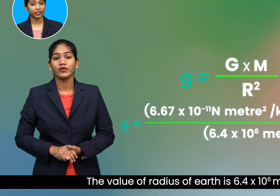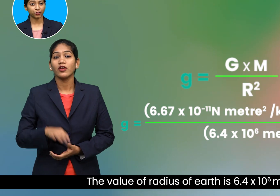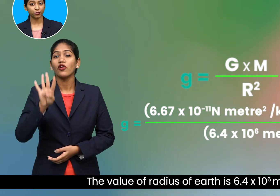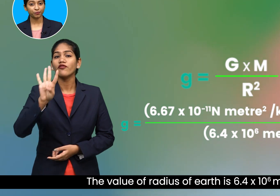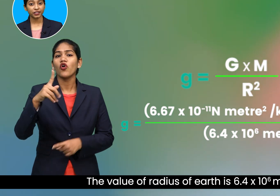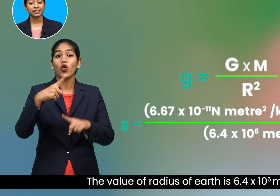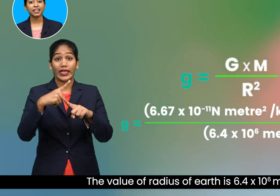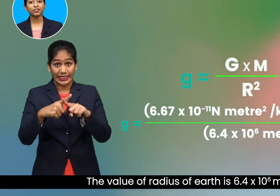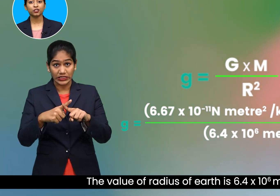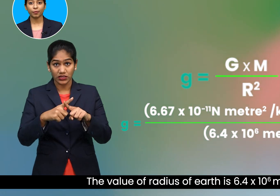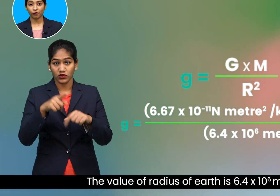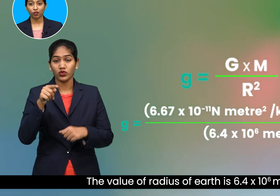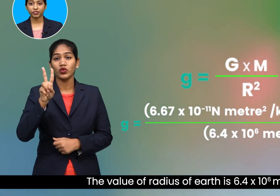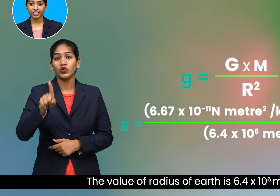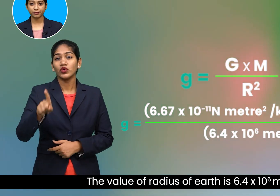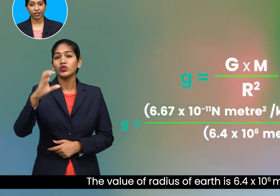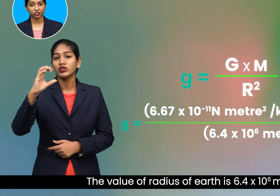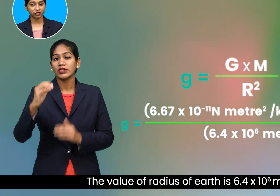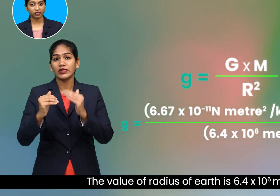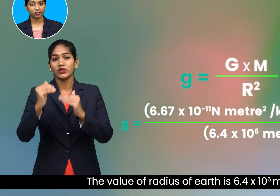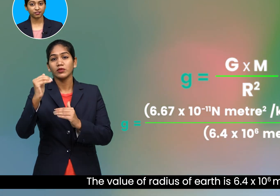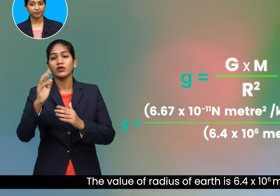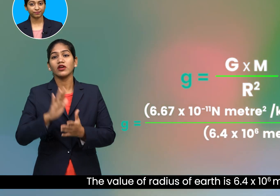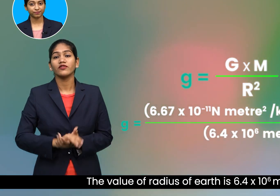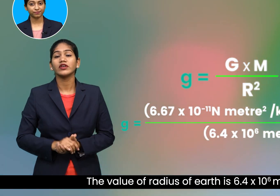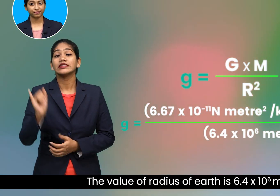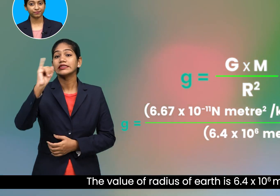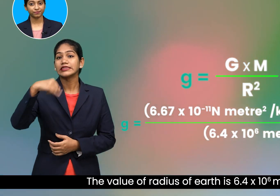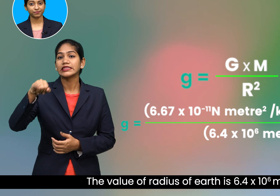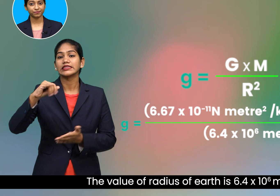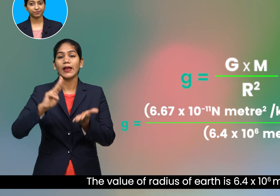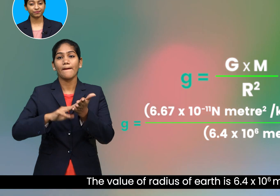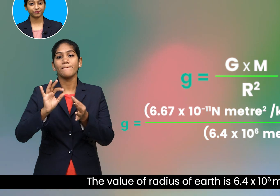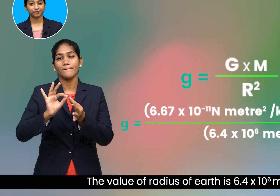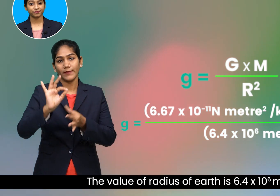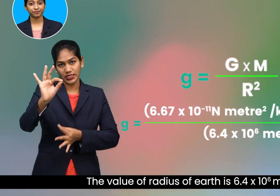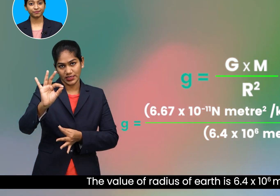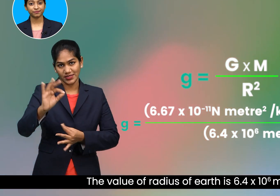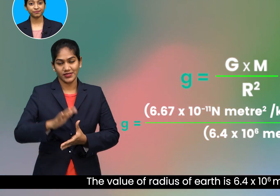6.4 into 10 to the power of 6 meters.